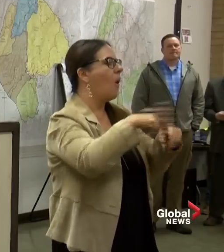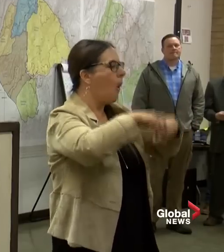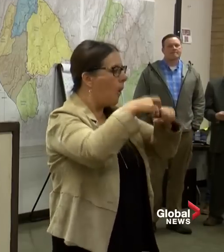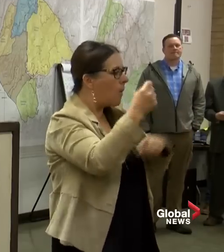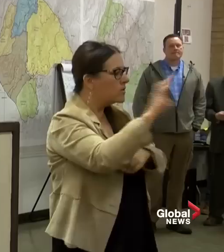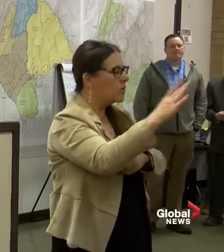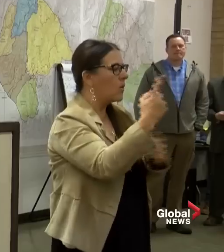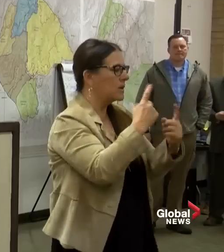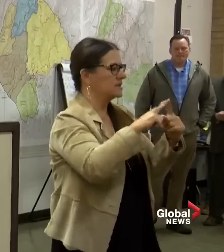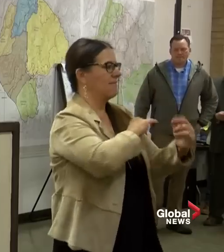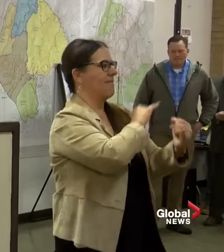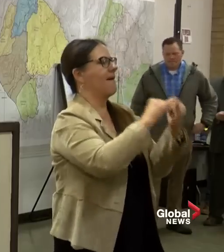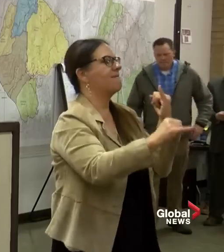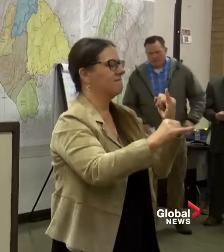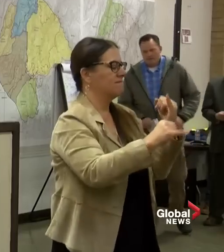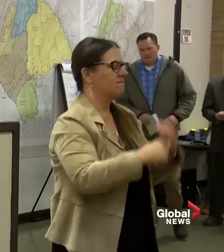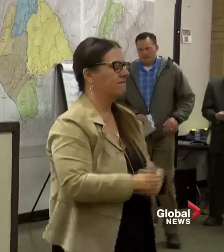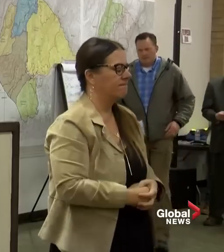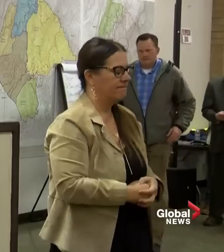is over.